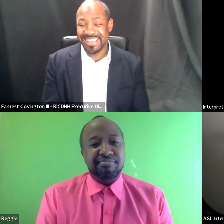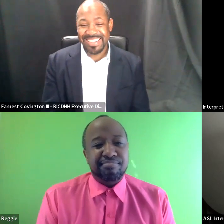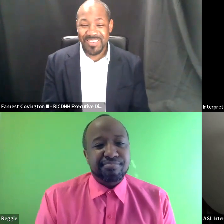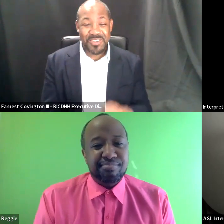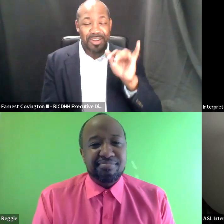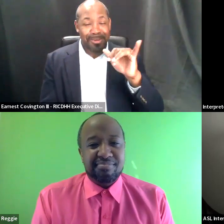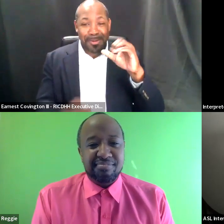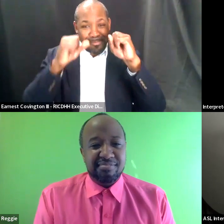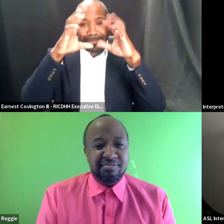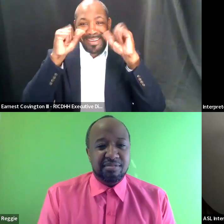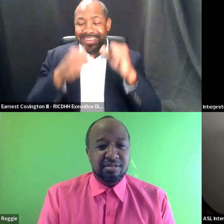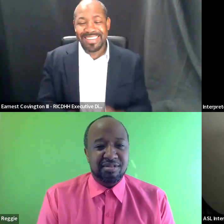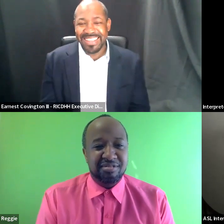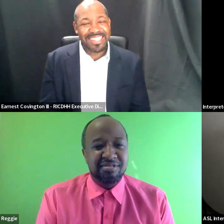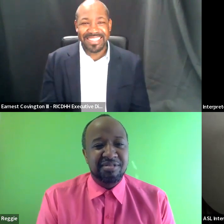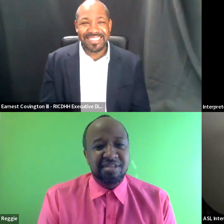things.